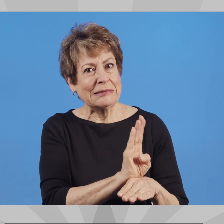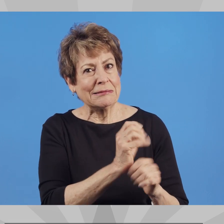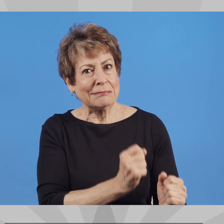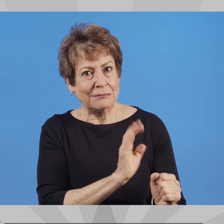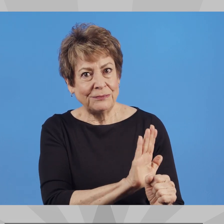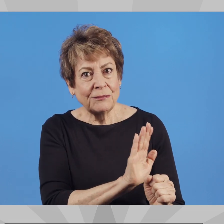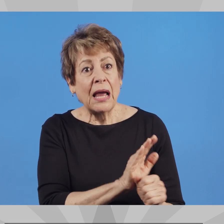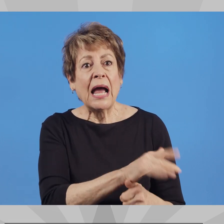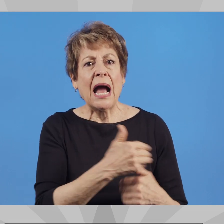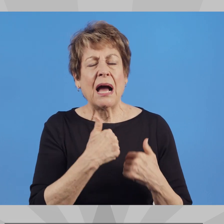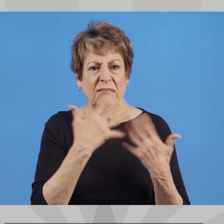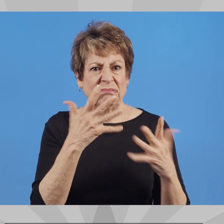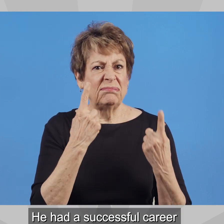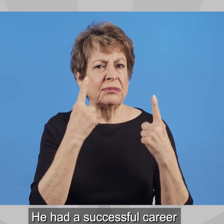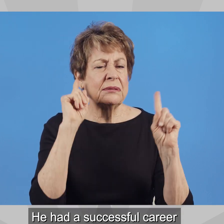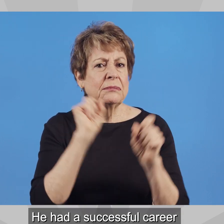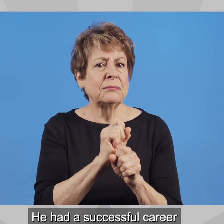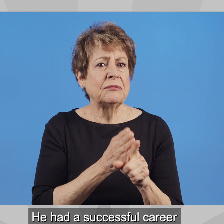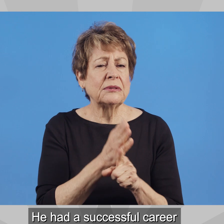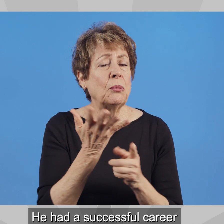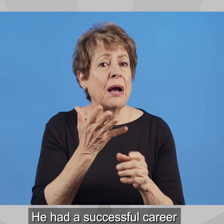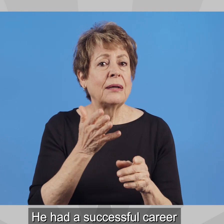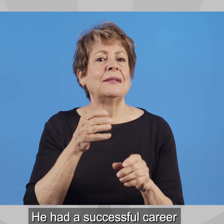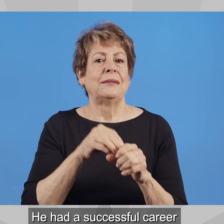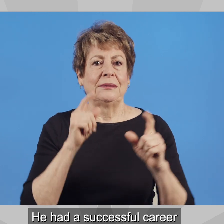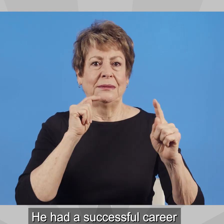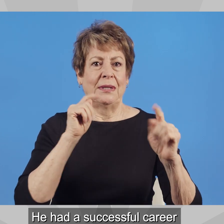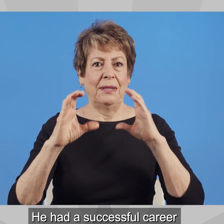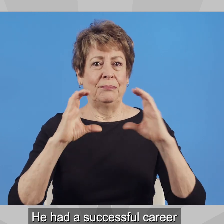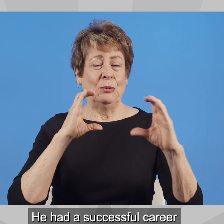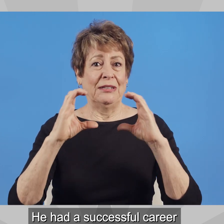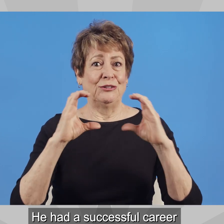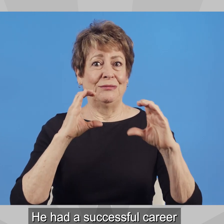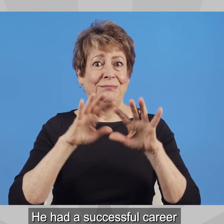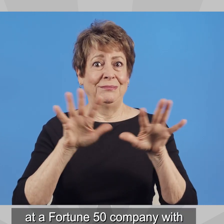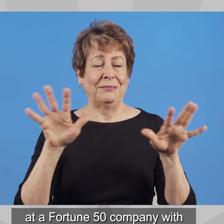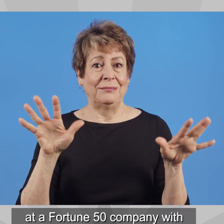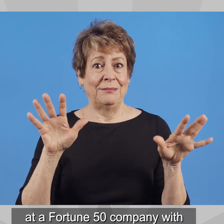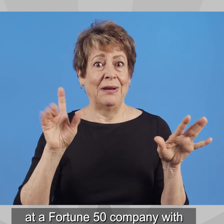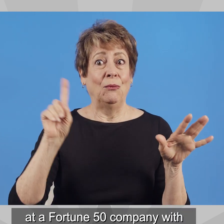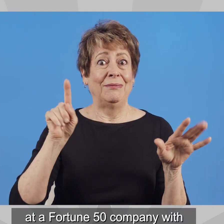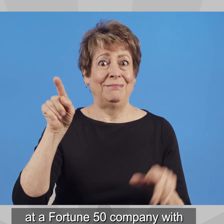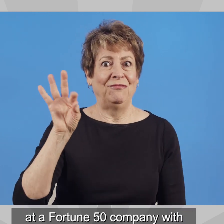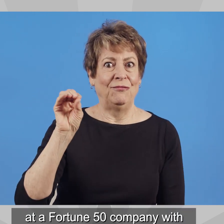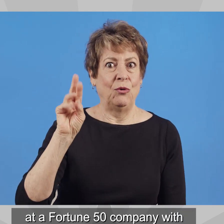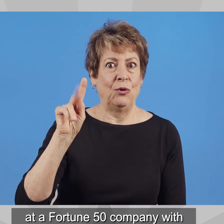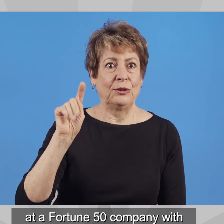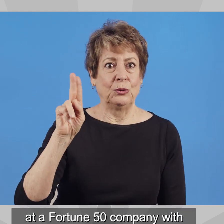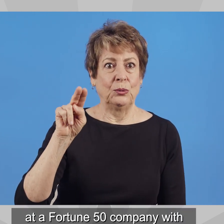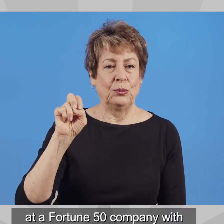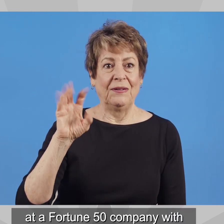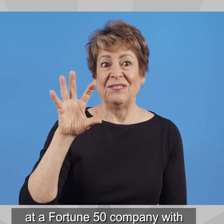Joseph's background is in business. He had a successful career in telecommunications at a Fortune 50